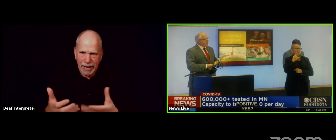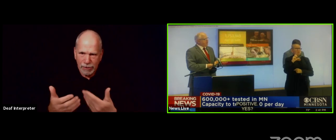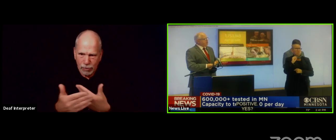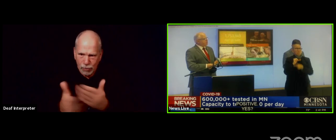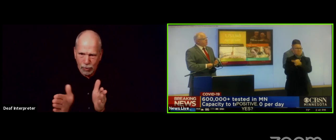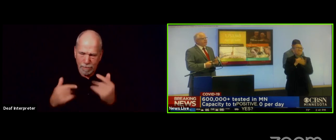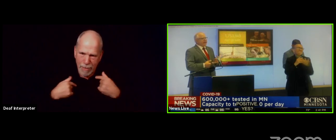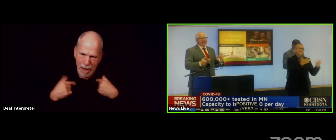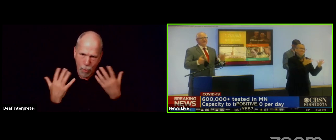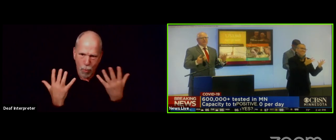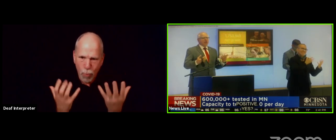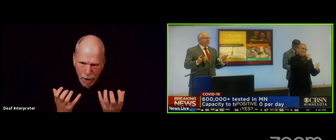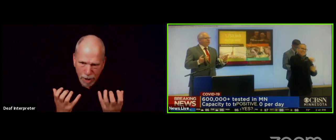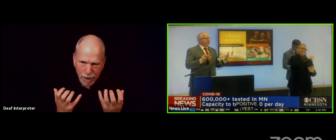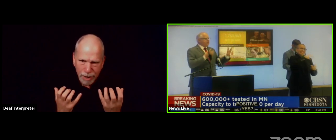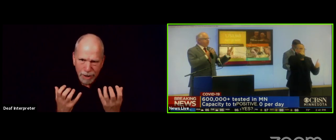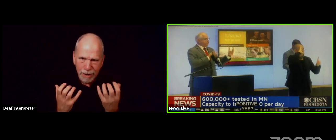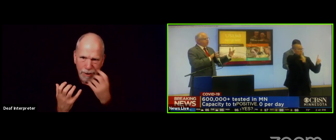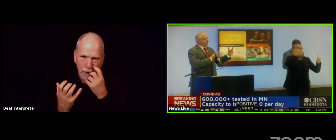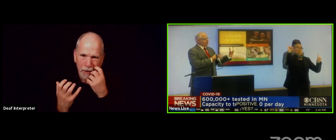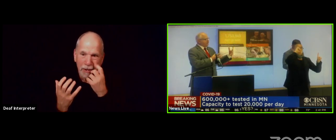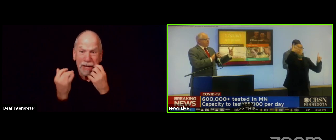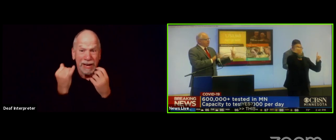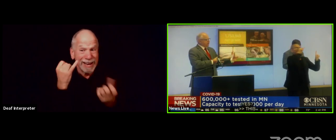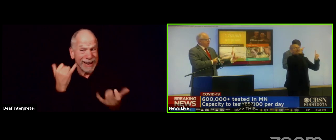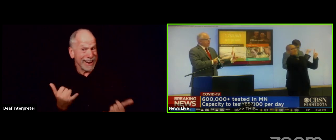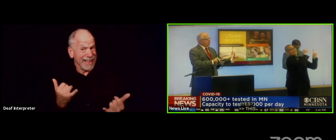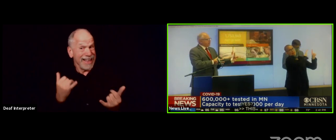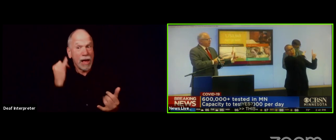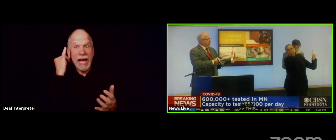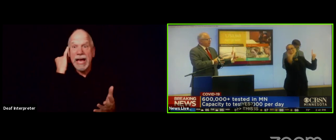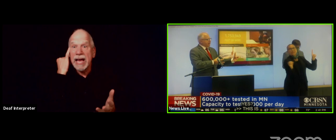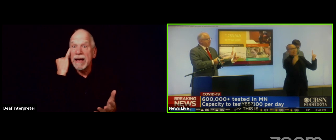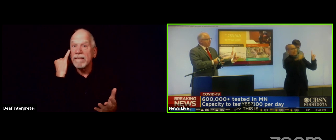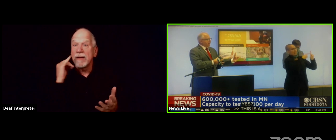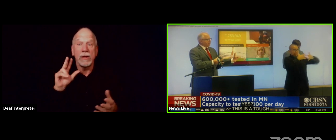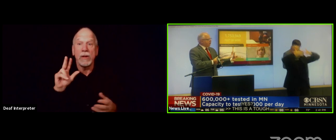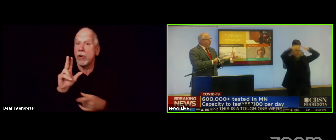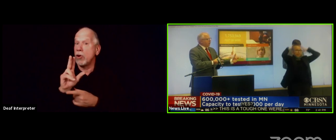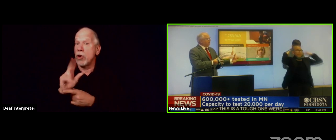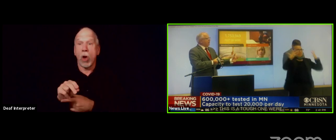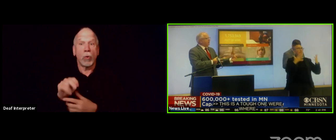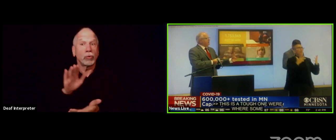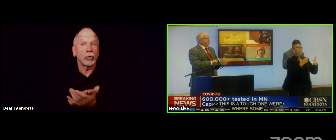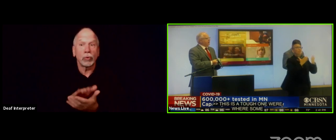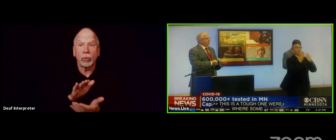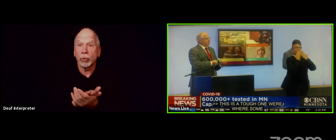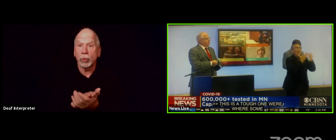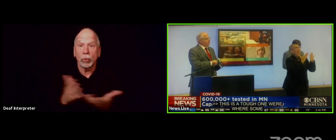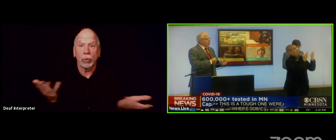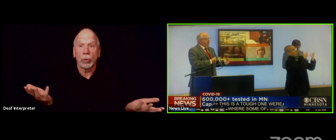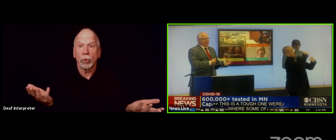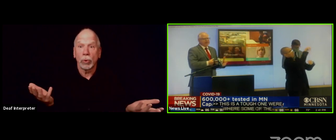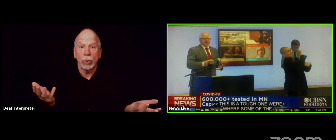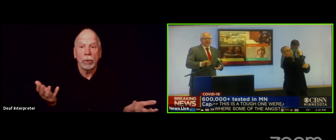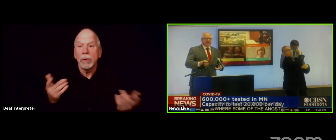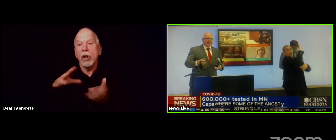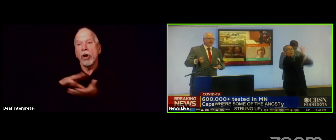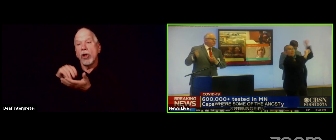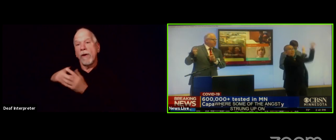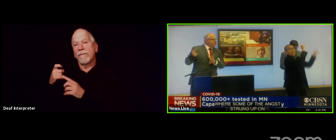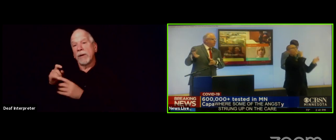And I think this is where some of the angst sprung up this week of two things, of those care agreements. And I want to thank the plans for all they've done to make it successful. That's coming